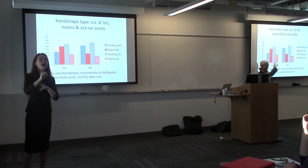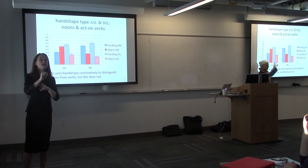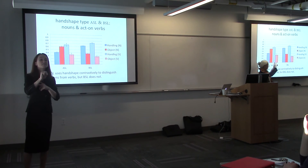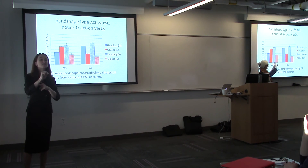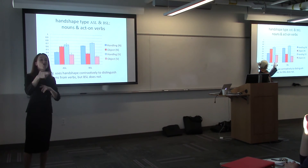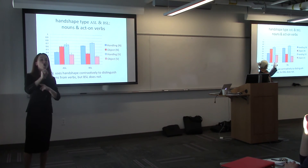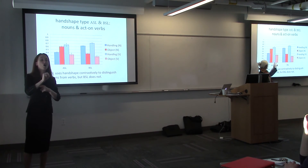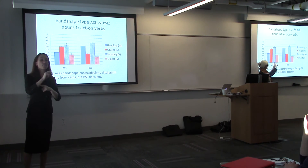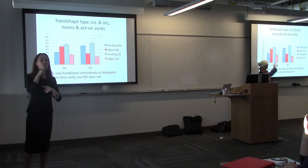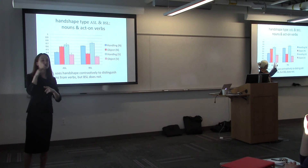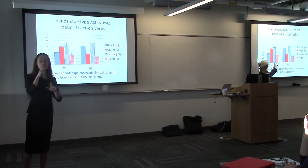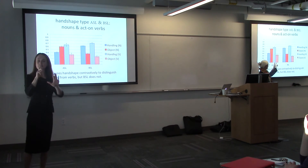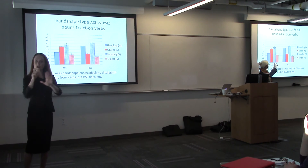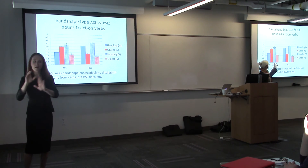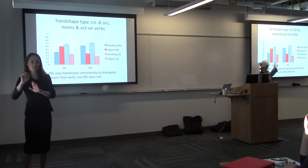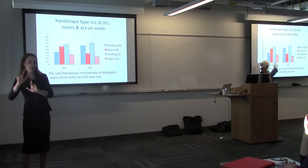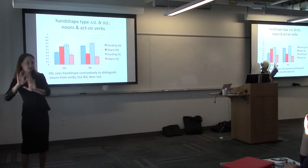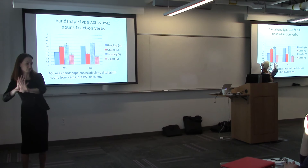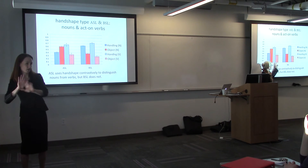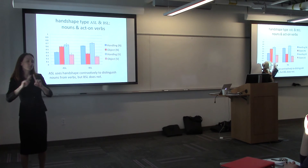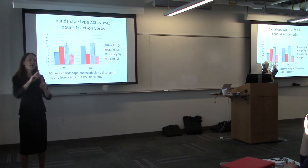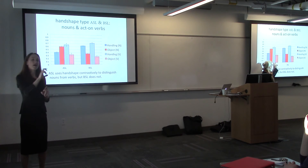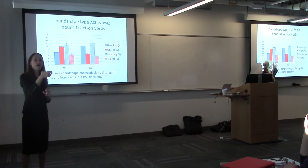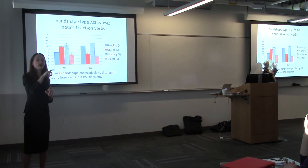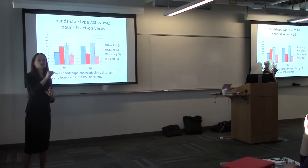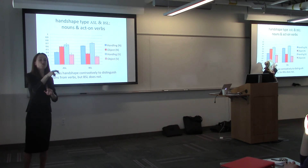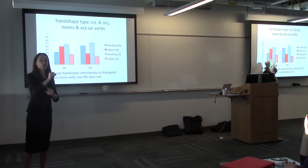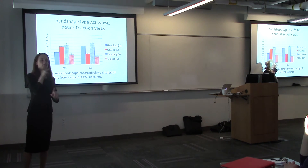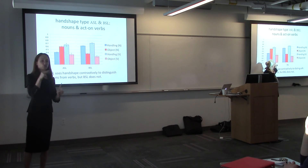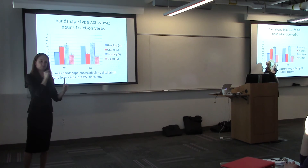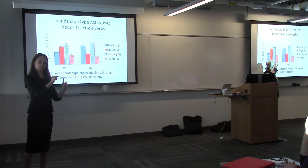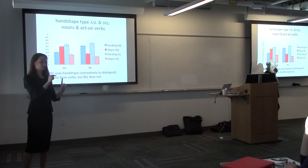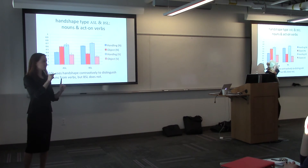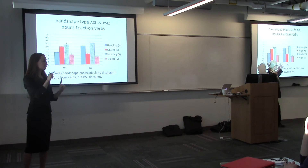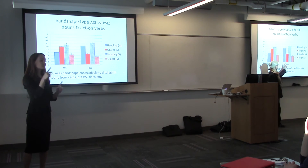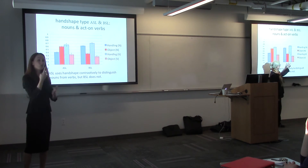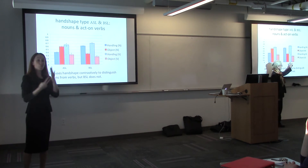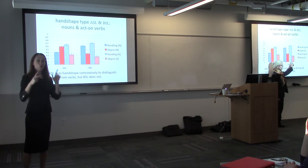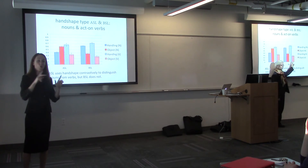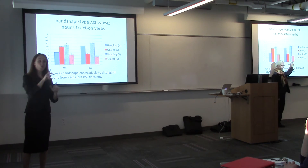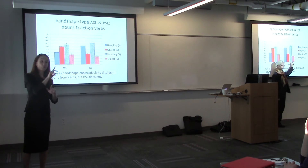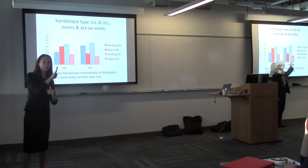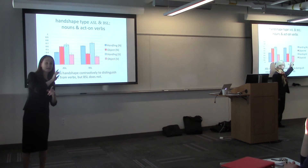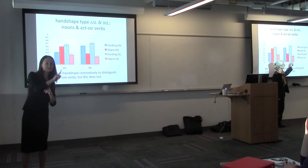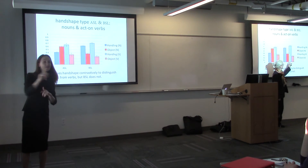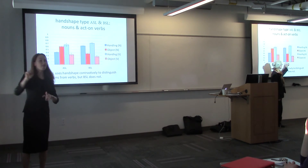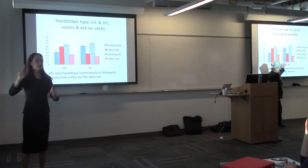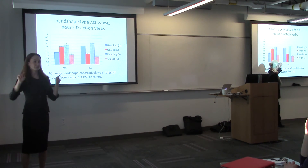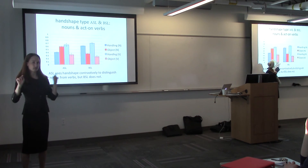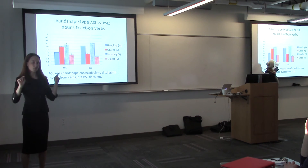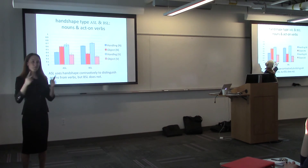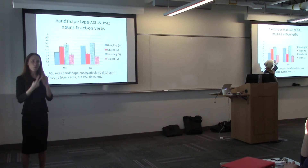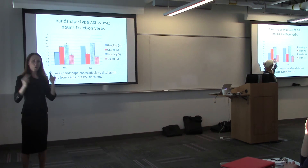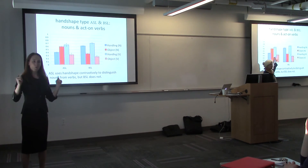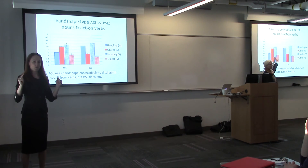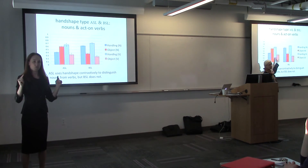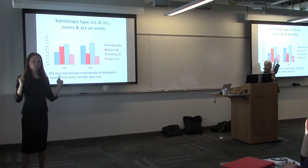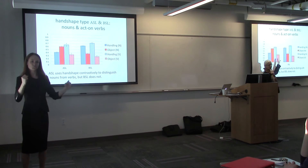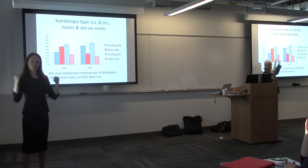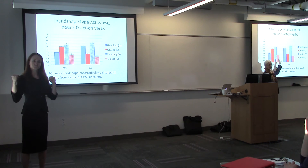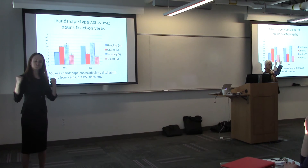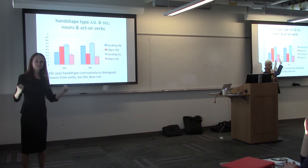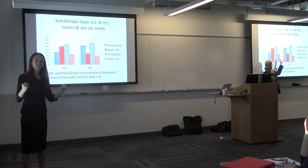the classifier predicates, just the act-on verbs. And we see that both for ASL and BSL, we have a very